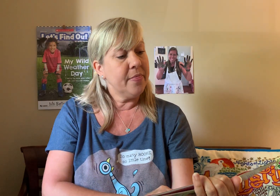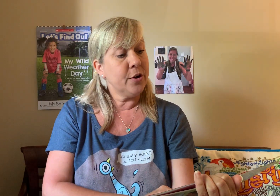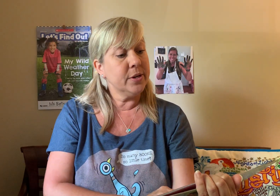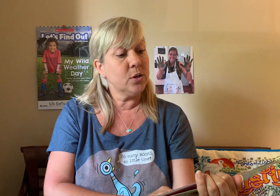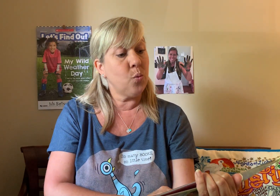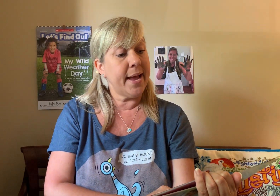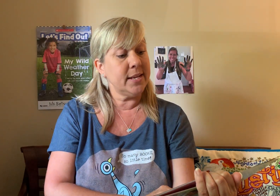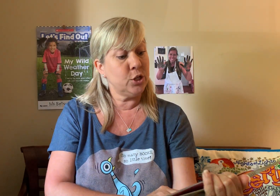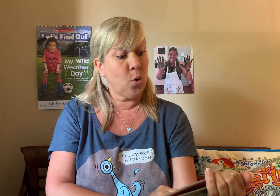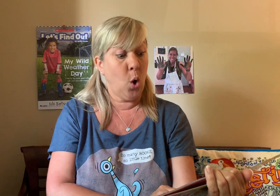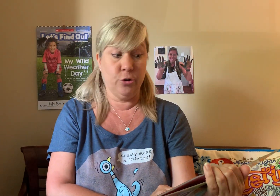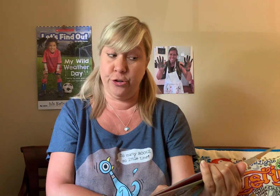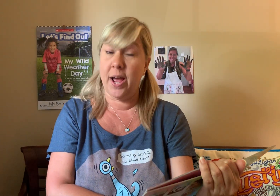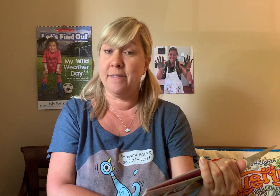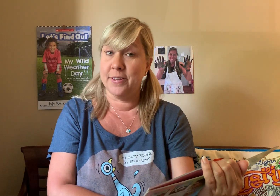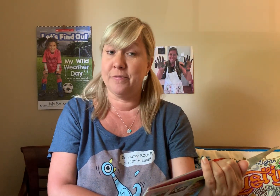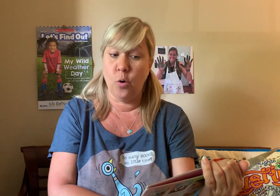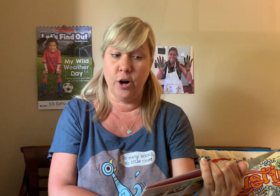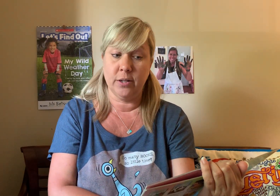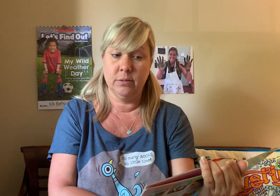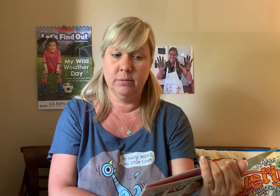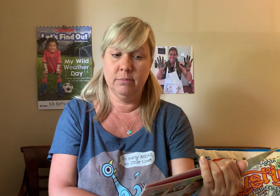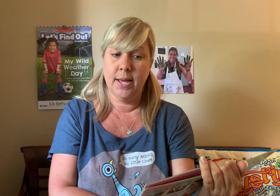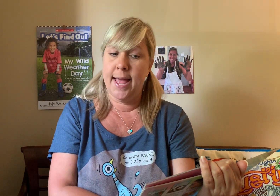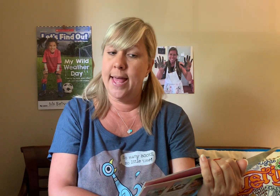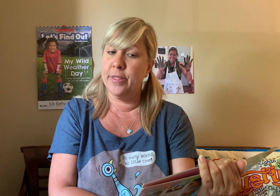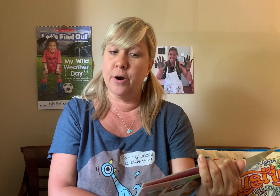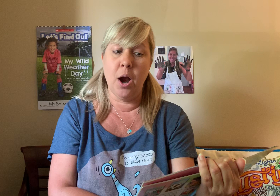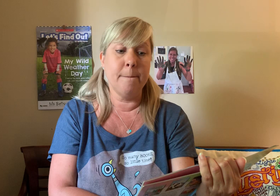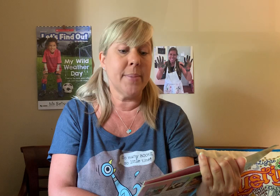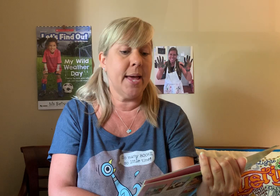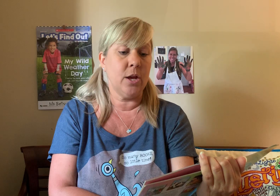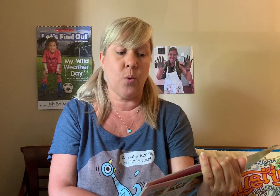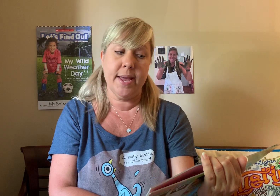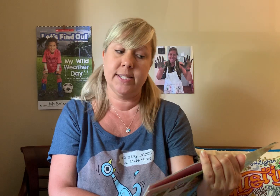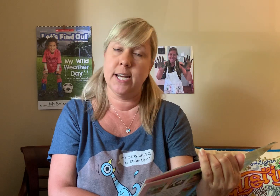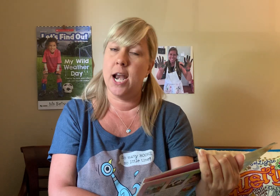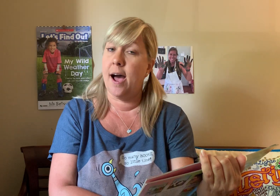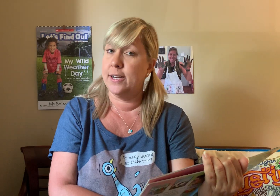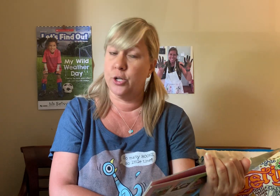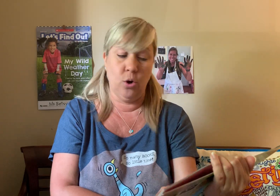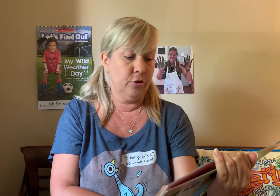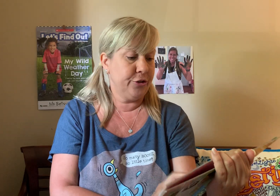There is a way to hold your knife and fork, and there are many ways not to hold your